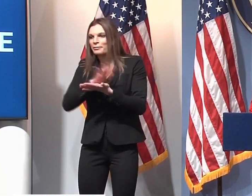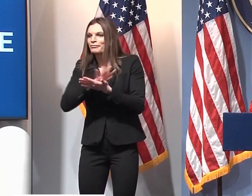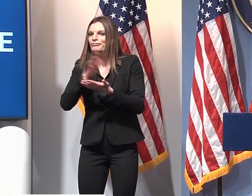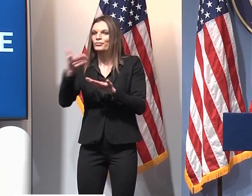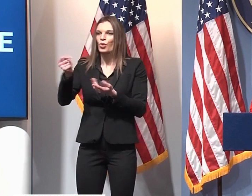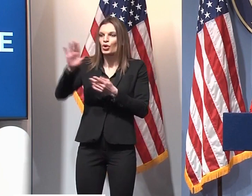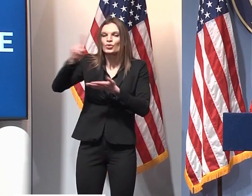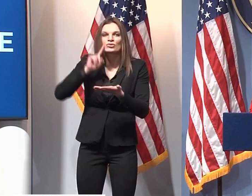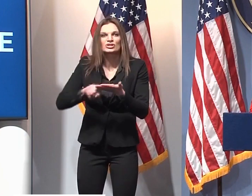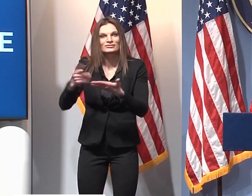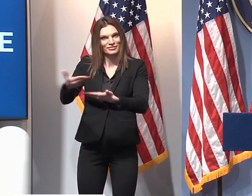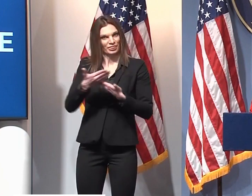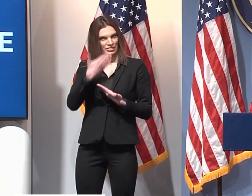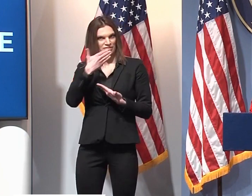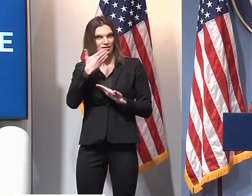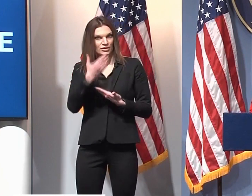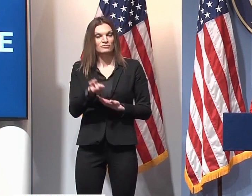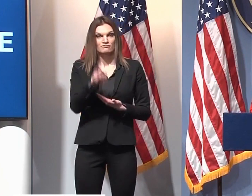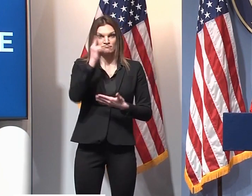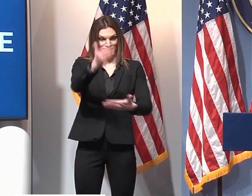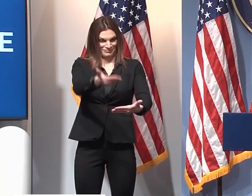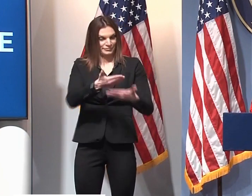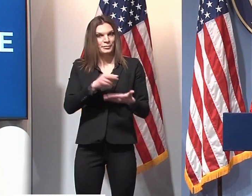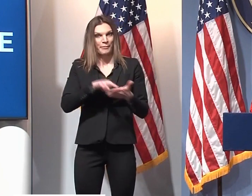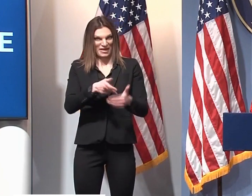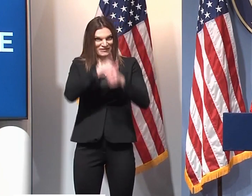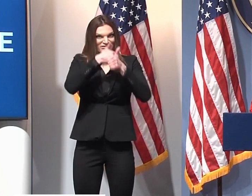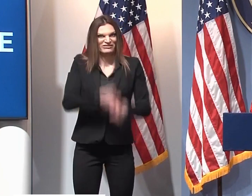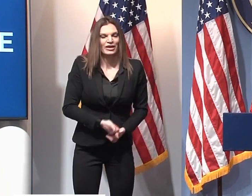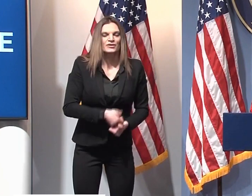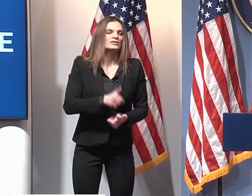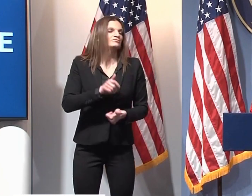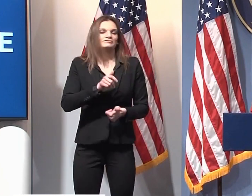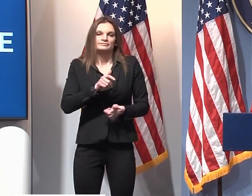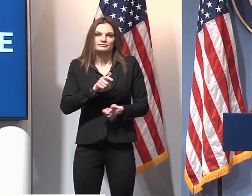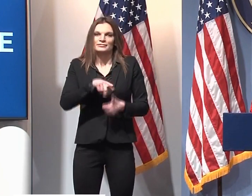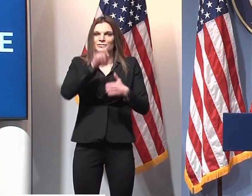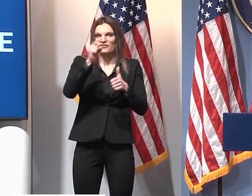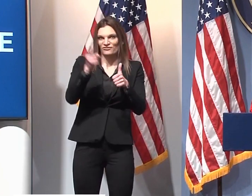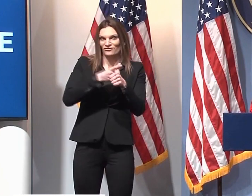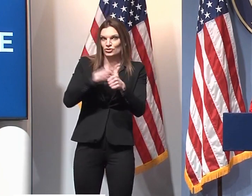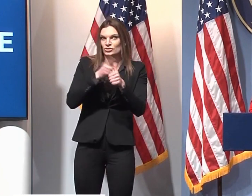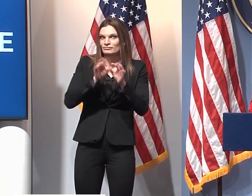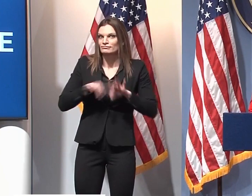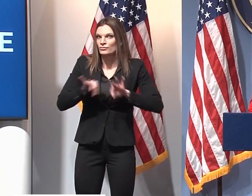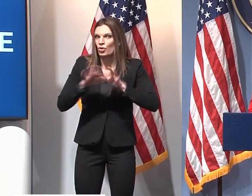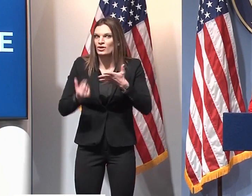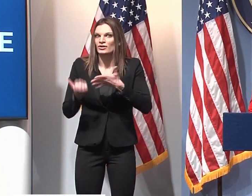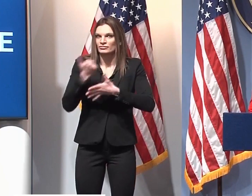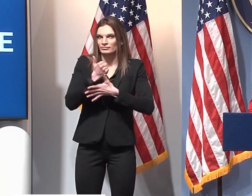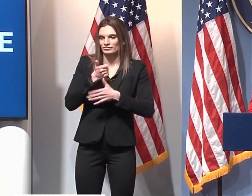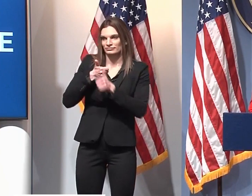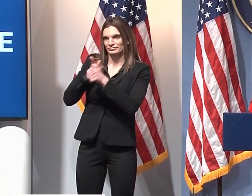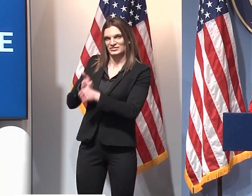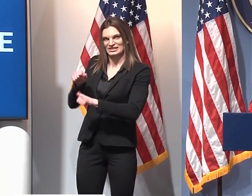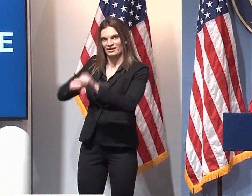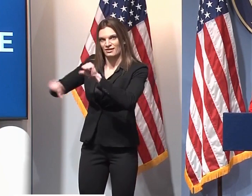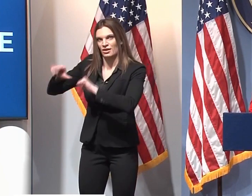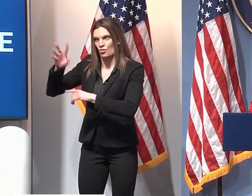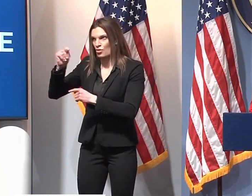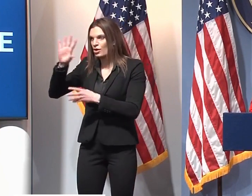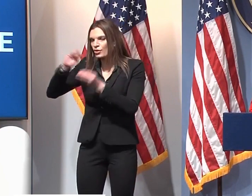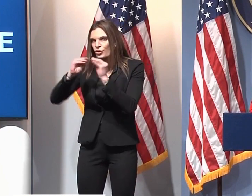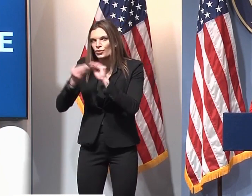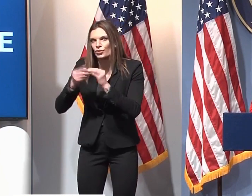having. We're also going to, though, stay very clear focused on the numbers